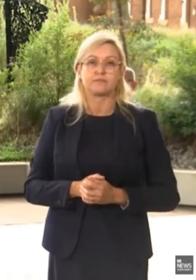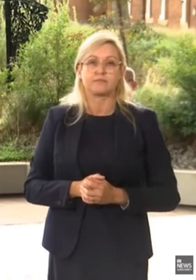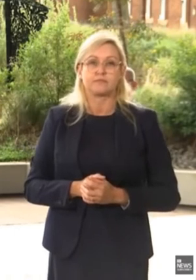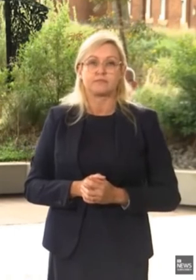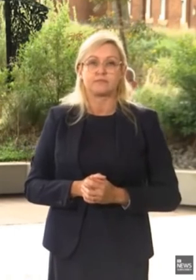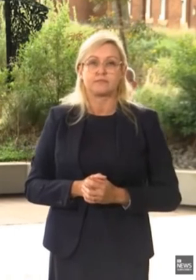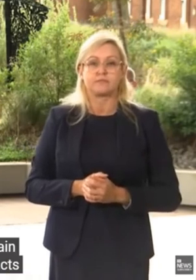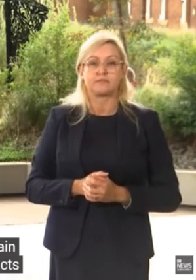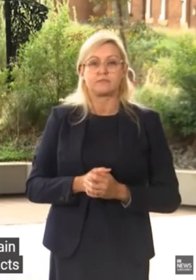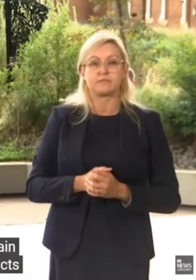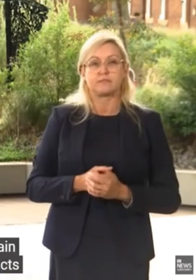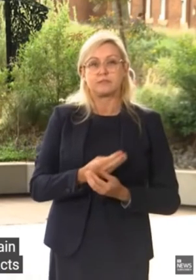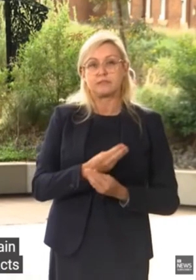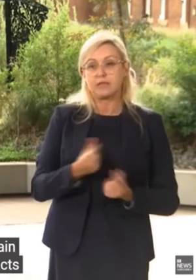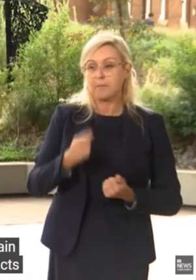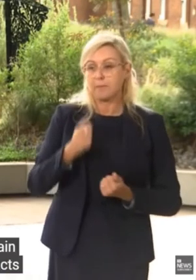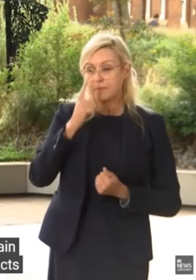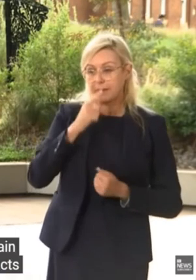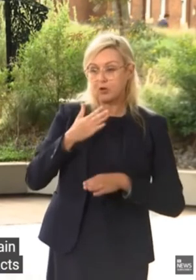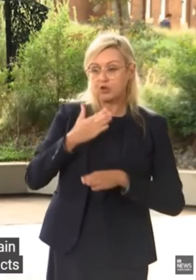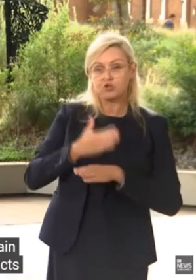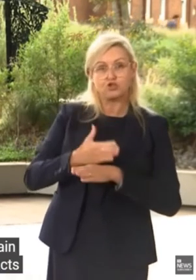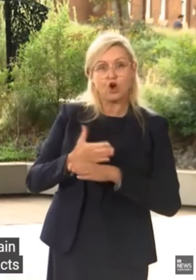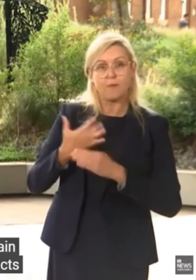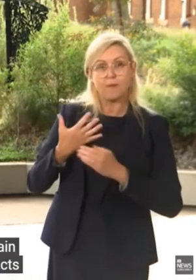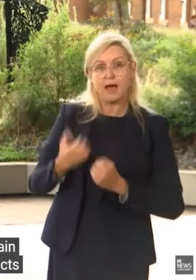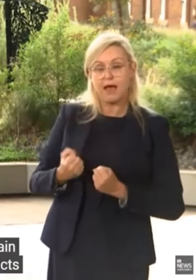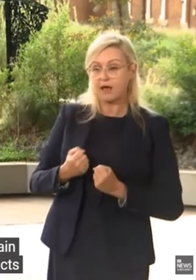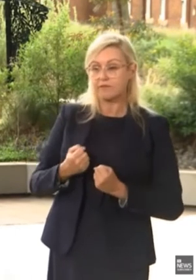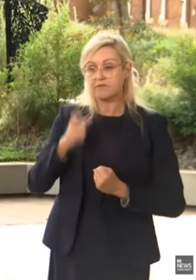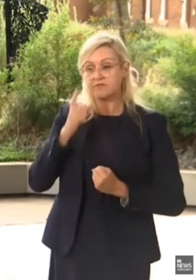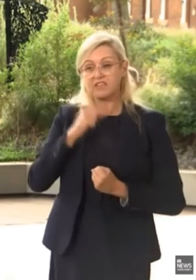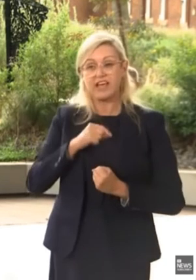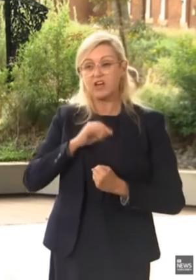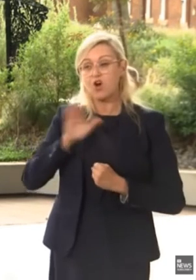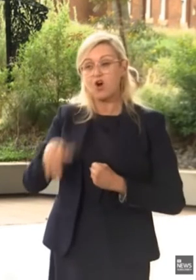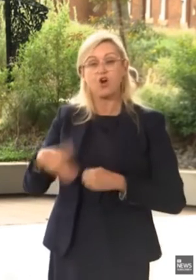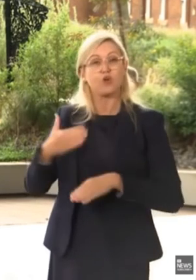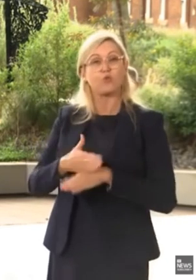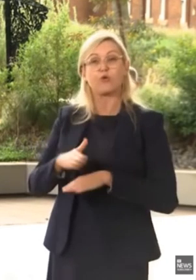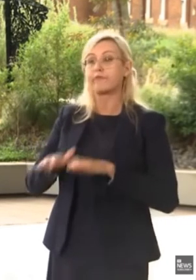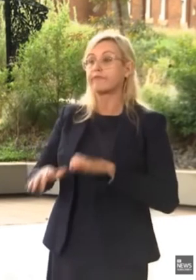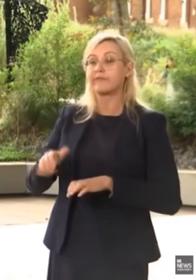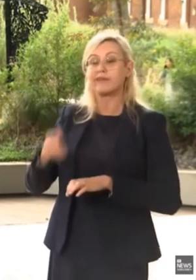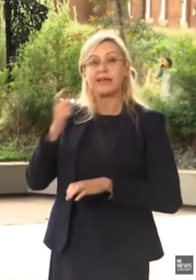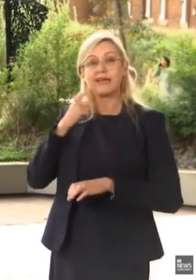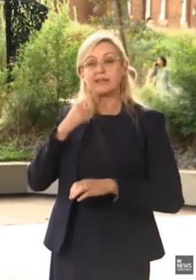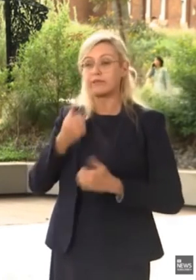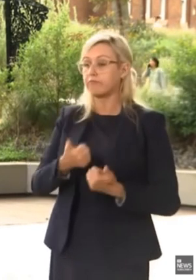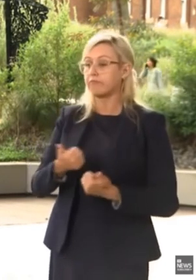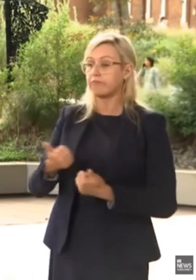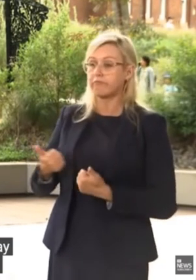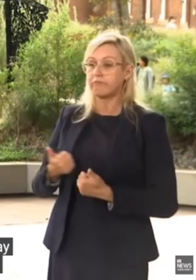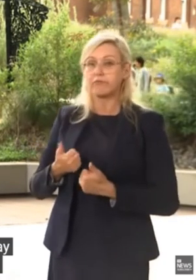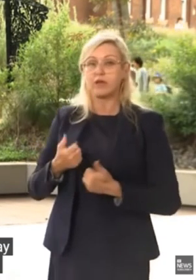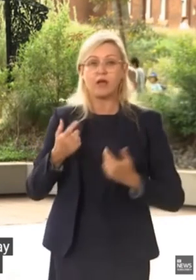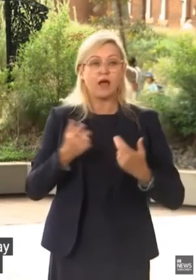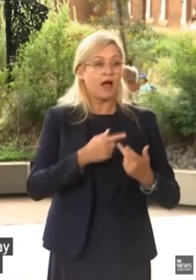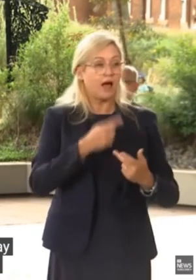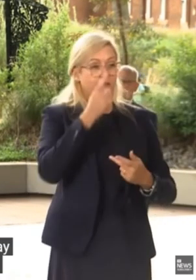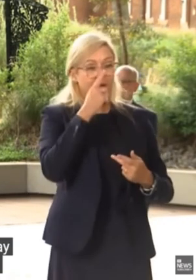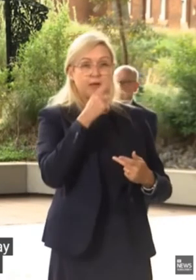certain jobs protected from the impacts of lockdowns. There are people who live day to day right across our